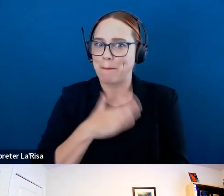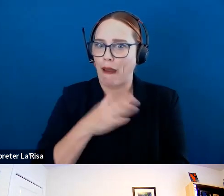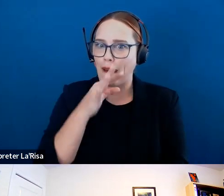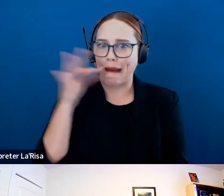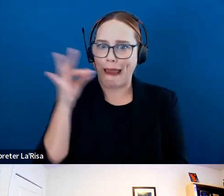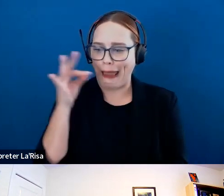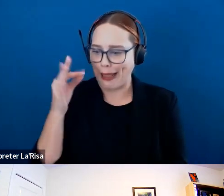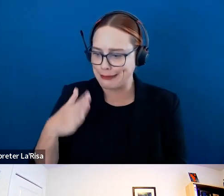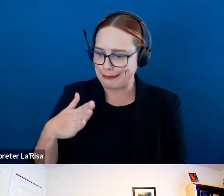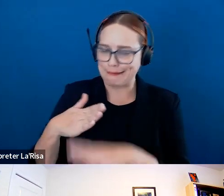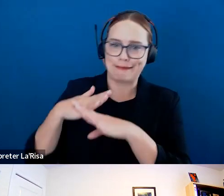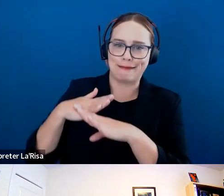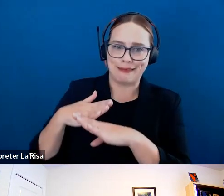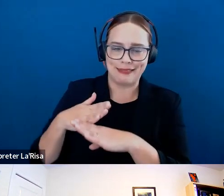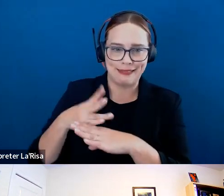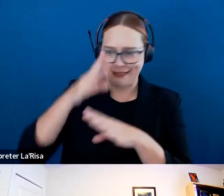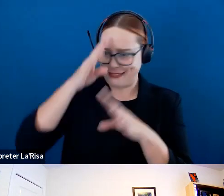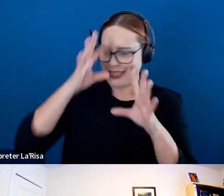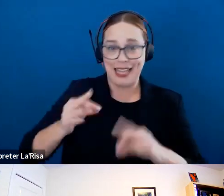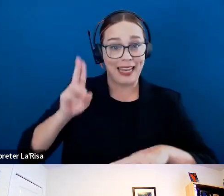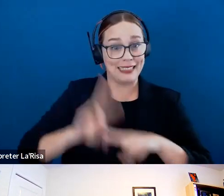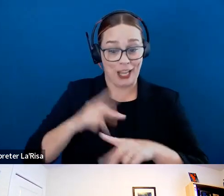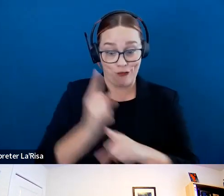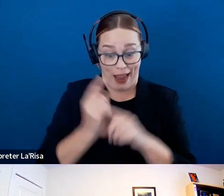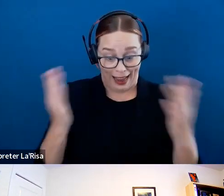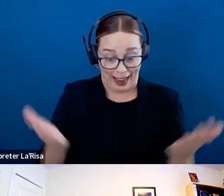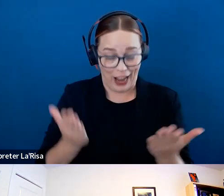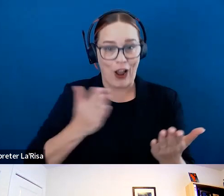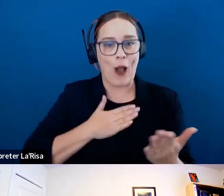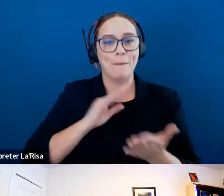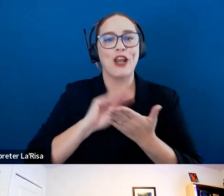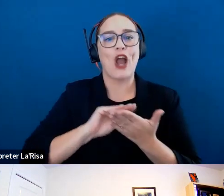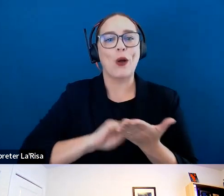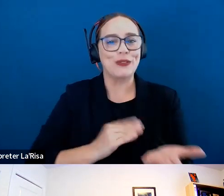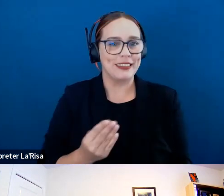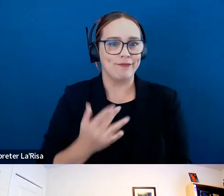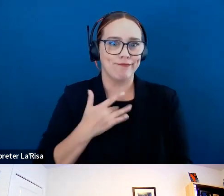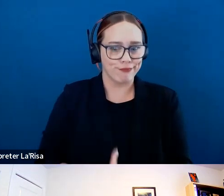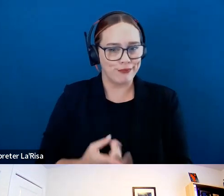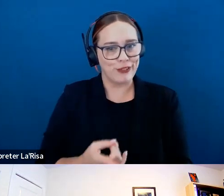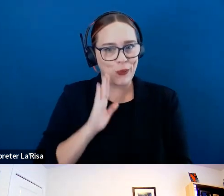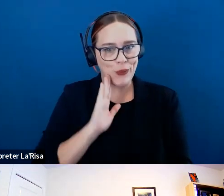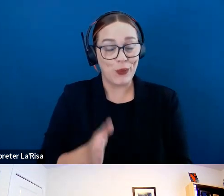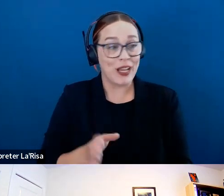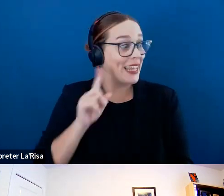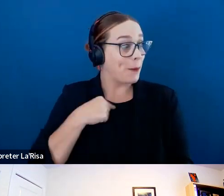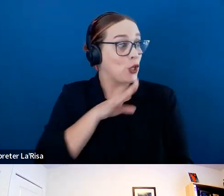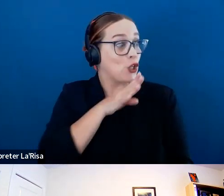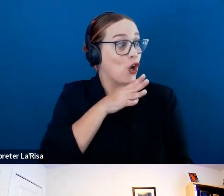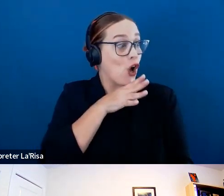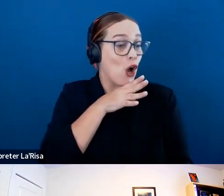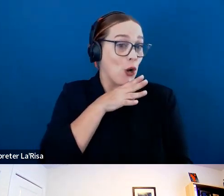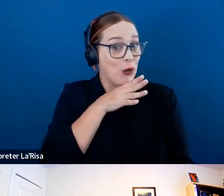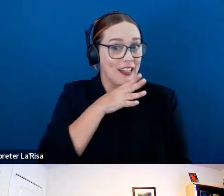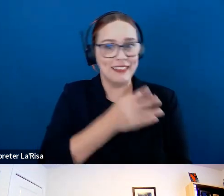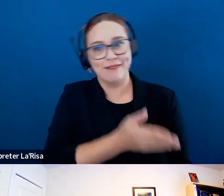because he decided to sit here, right here on my notes, as he normally does. Anytime he hears me talking, he